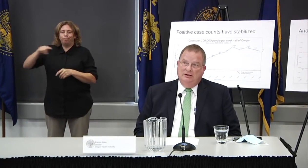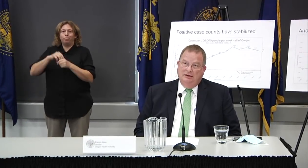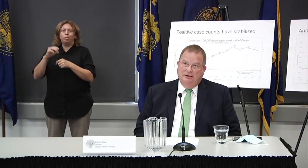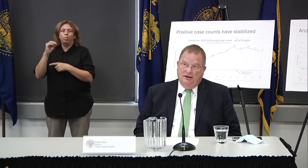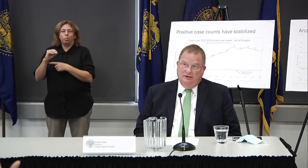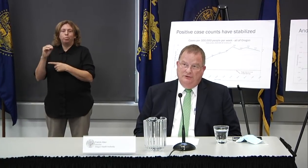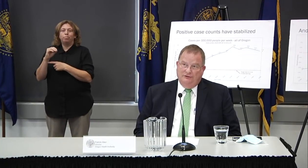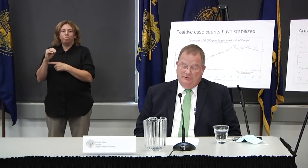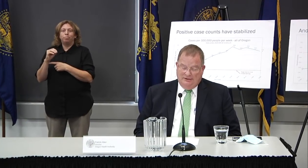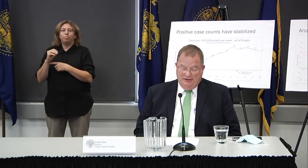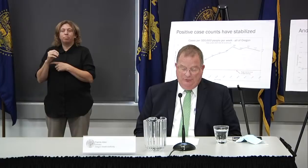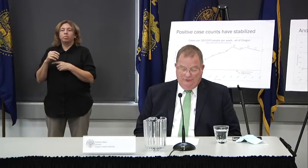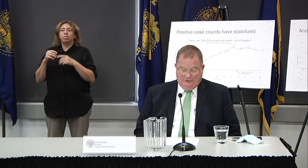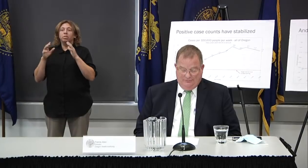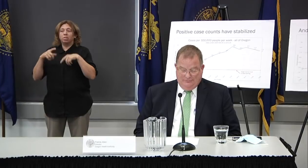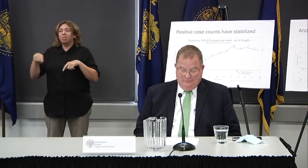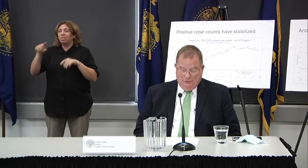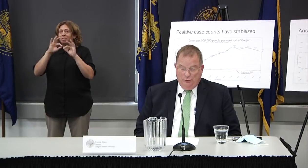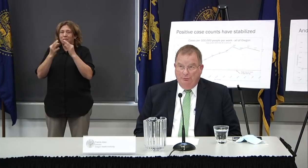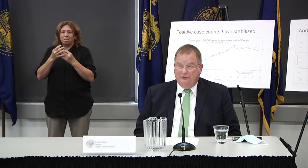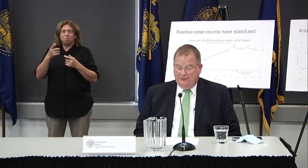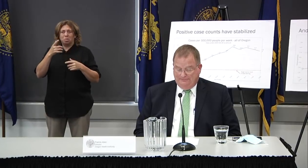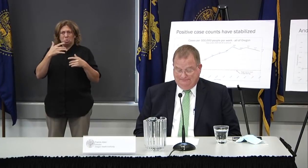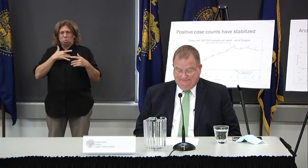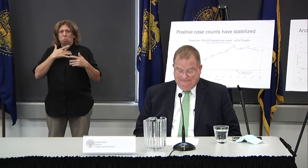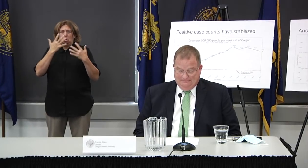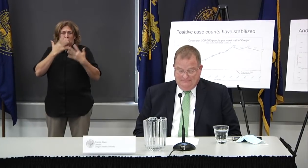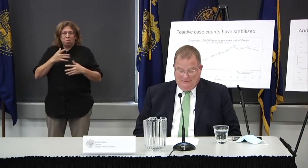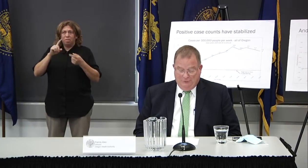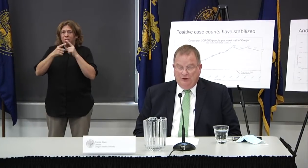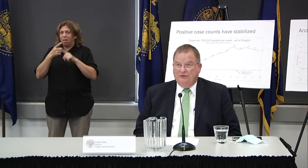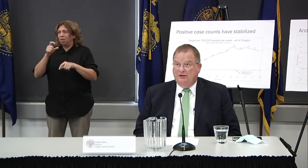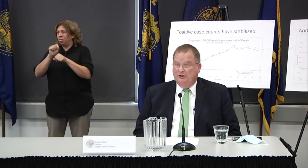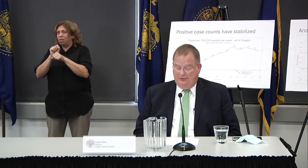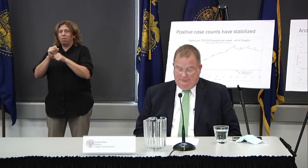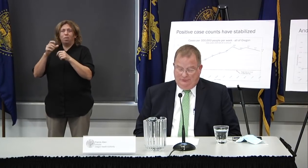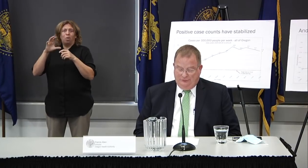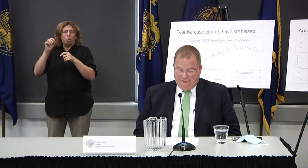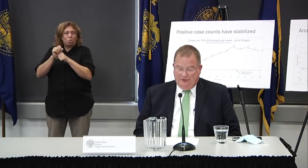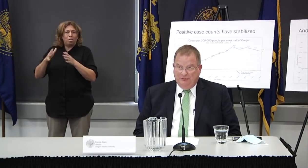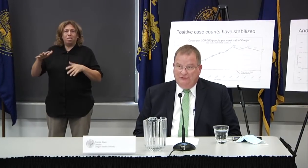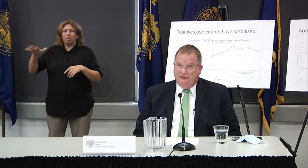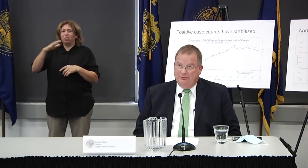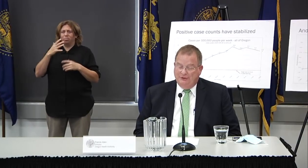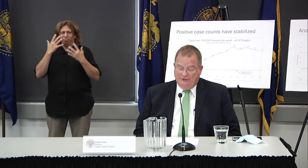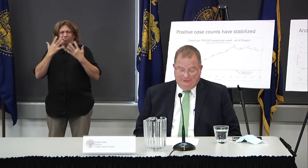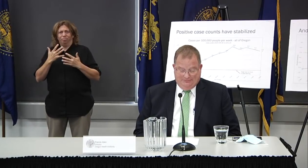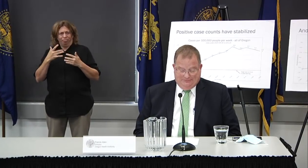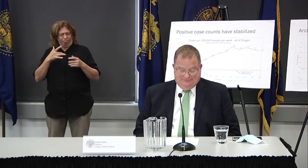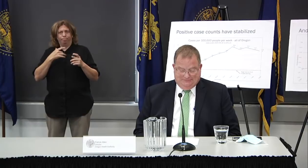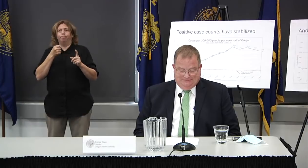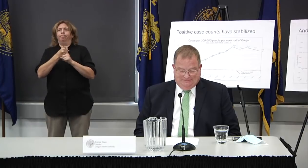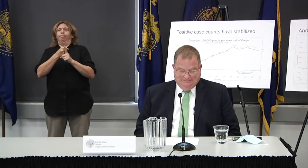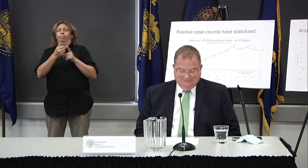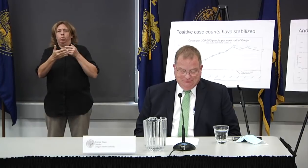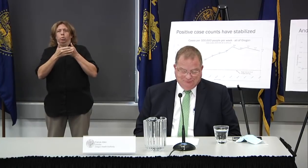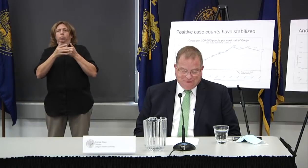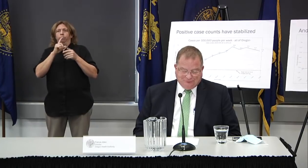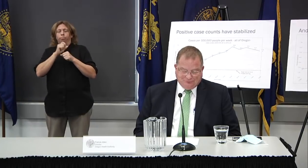friends, colleagues, and neighbors who will miss them, and we extend our deepest sympathies.